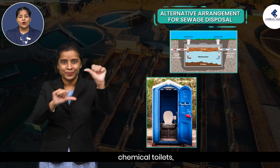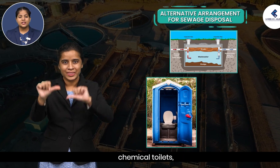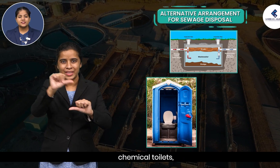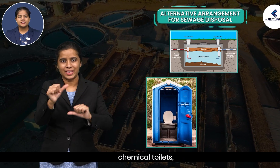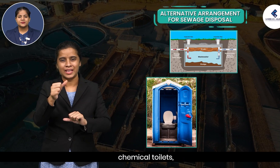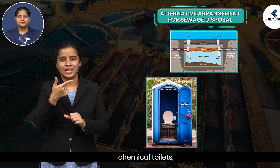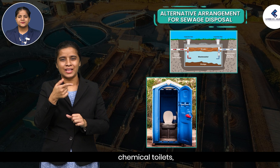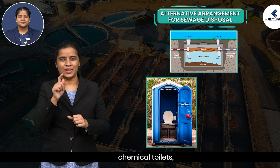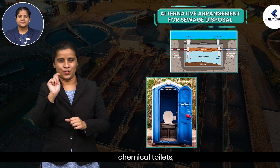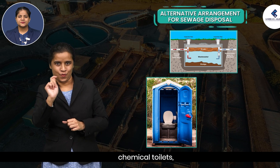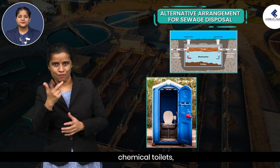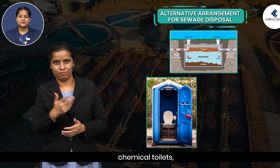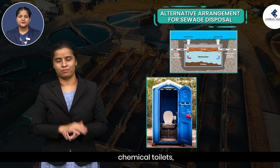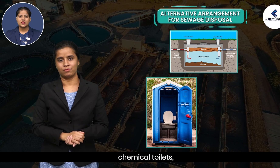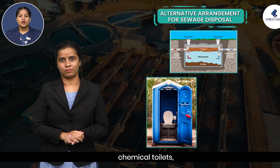chemical toilets,